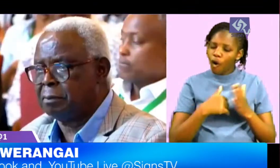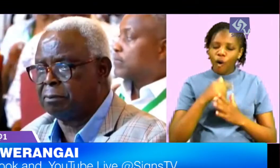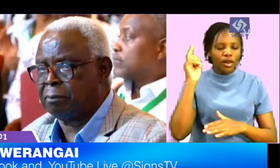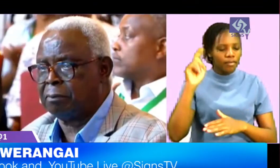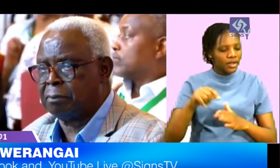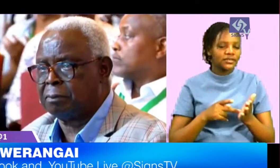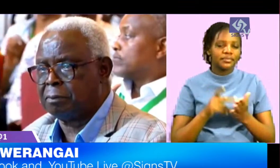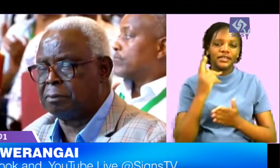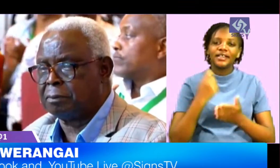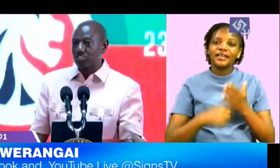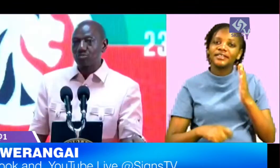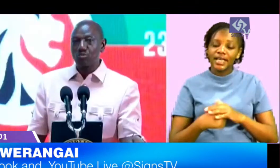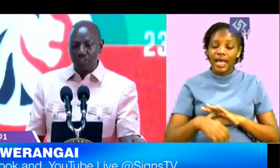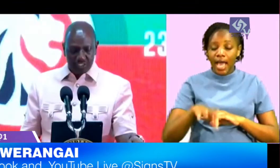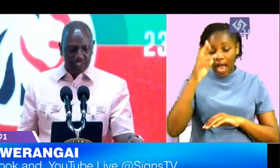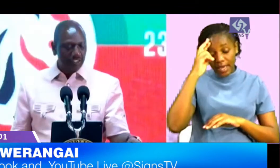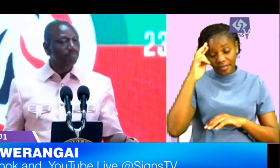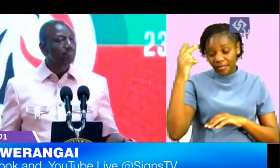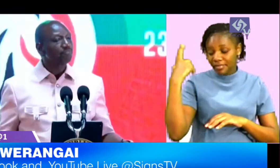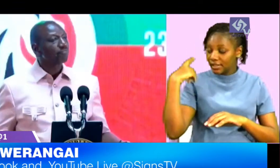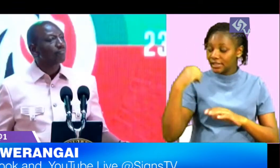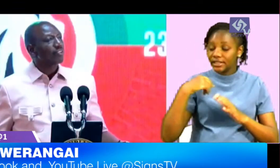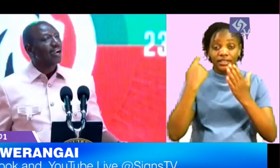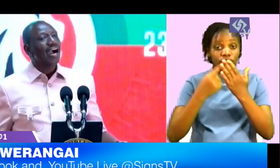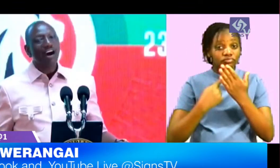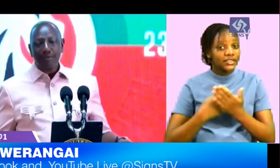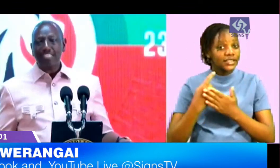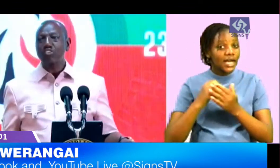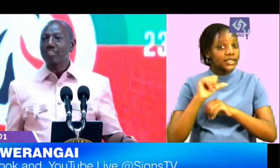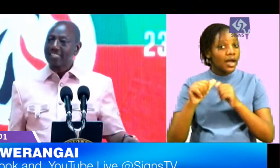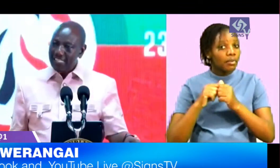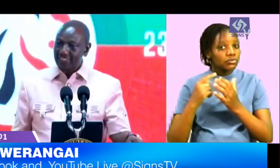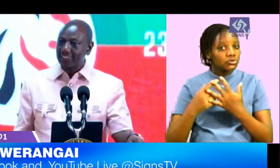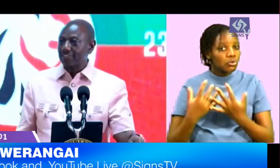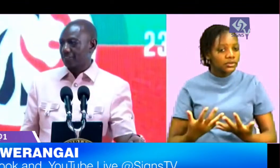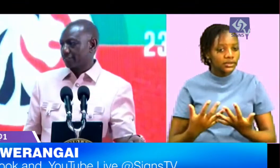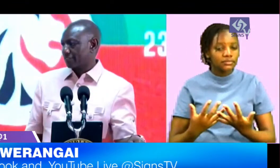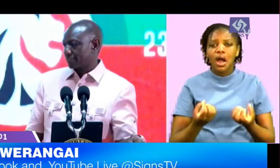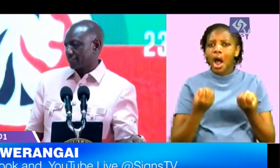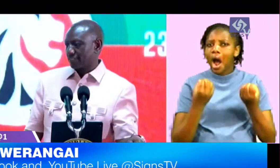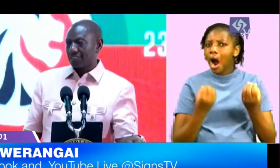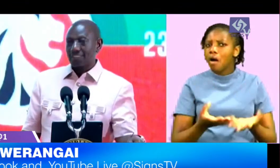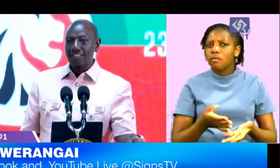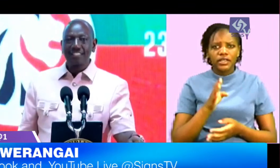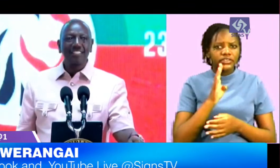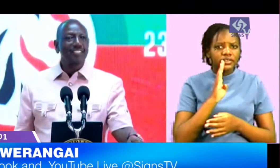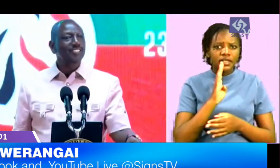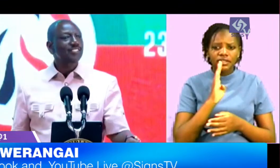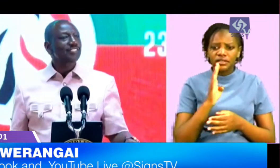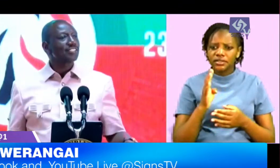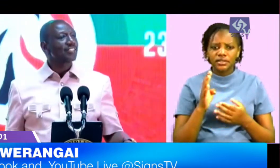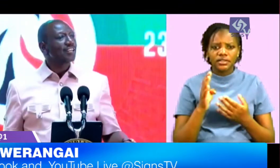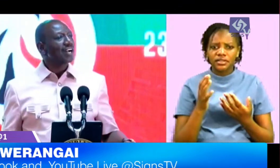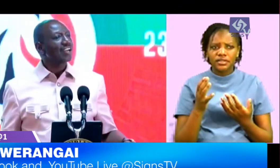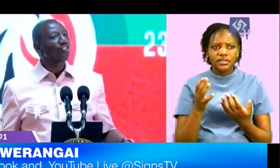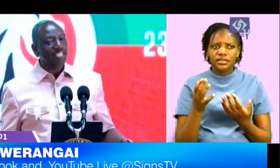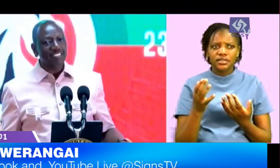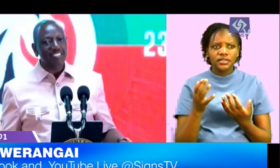A while ago, the conversation was how much of the debt is allocated